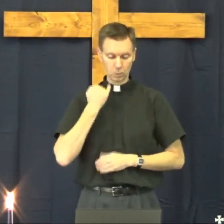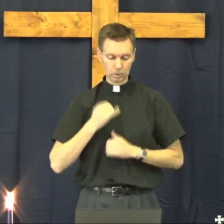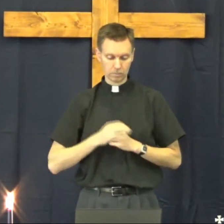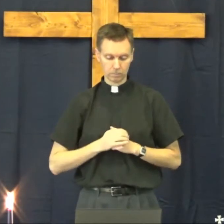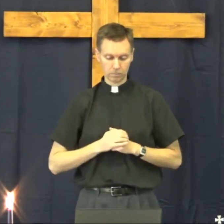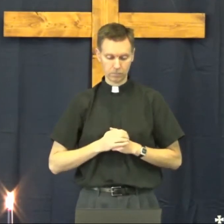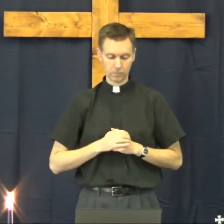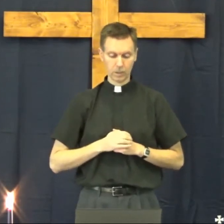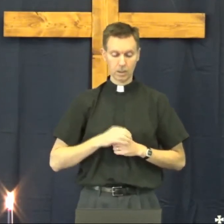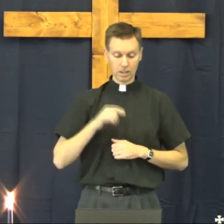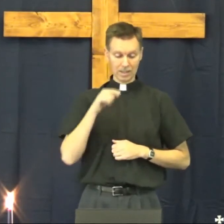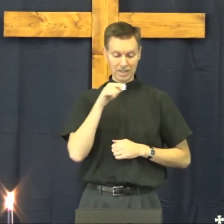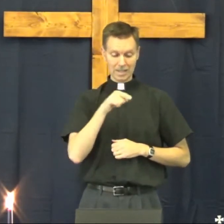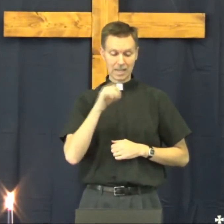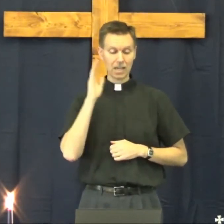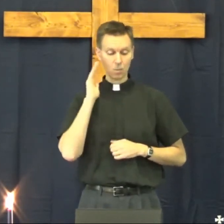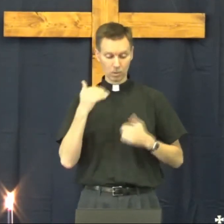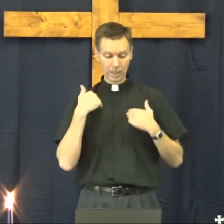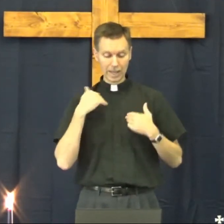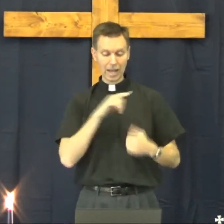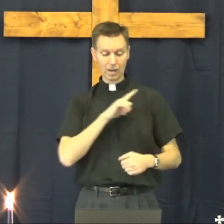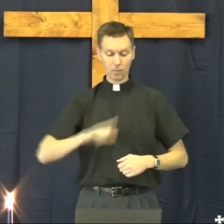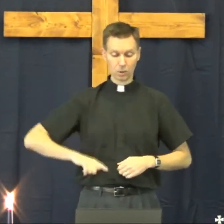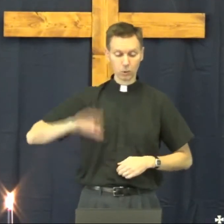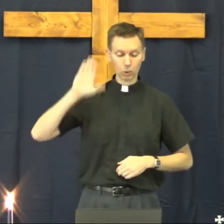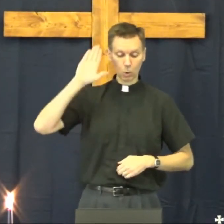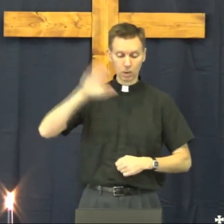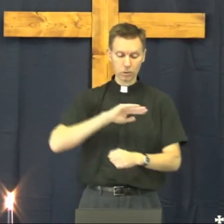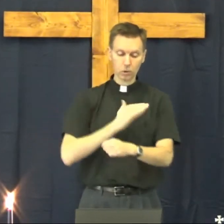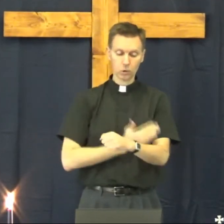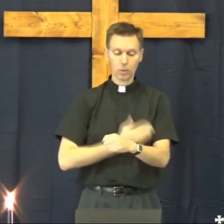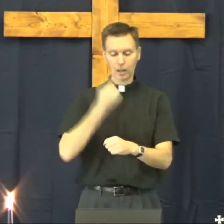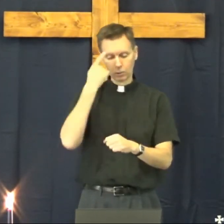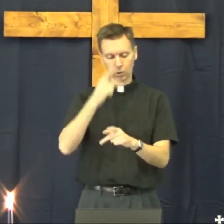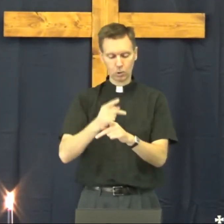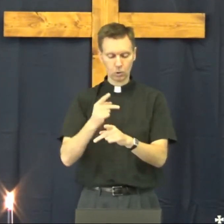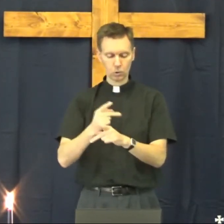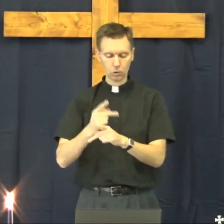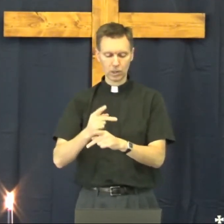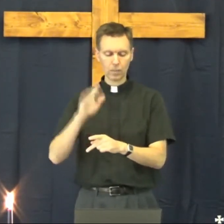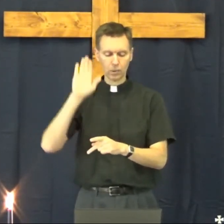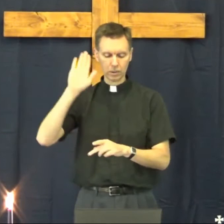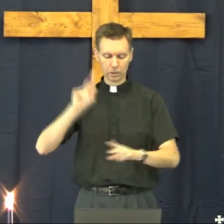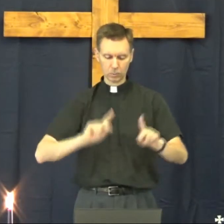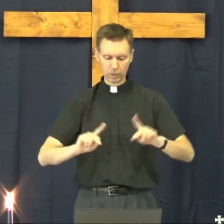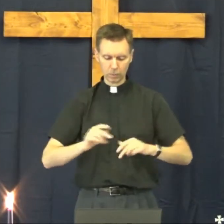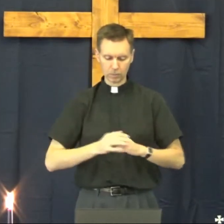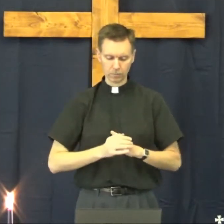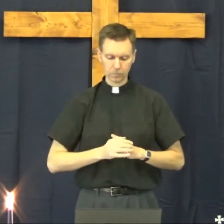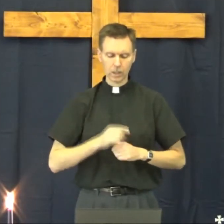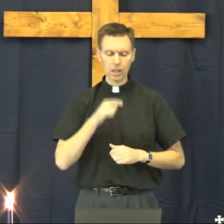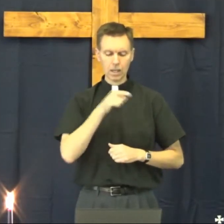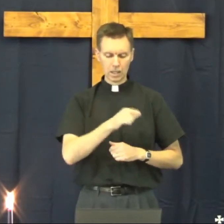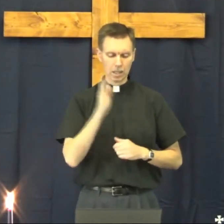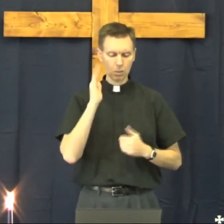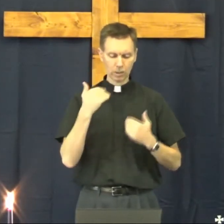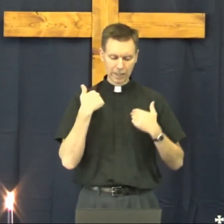Israel. He will have the Lord's strength to shepherd his people. He will have